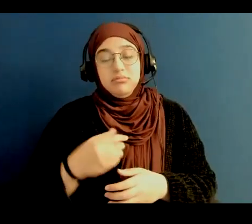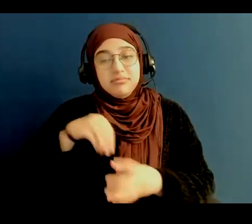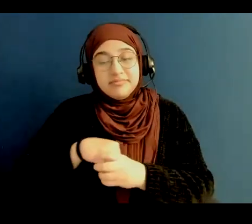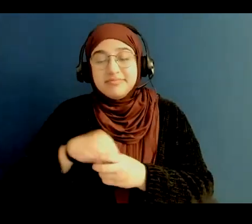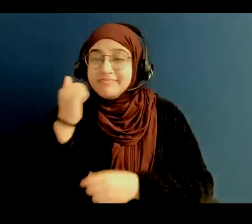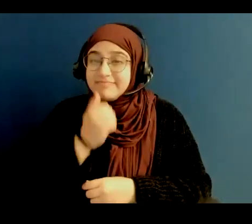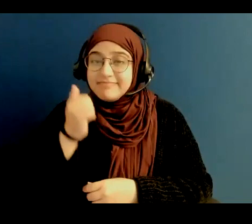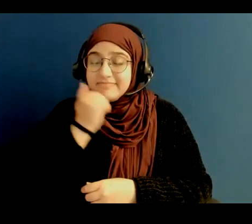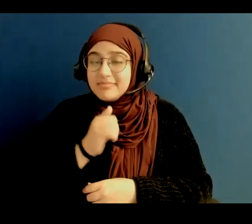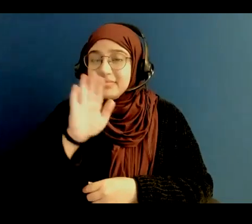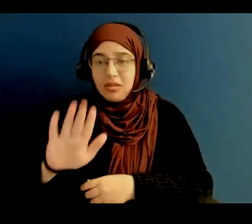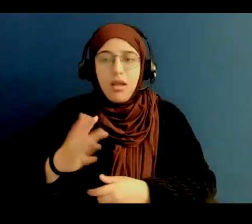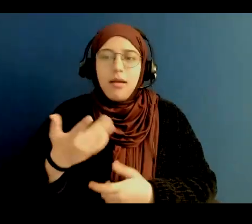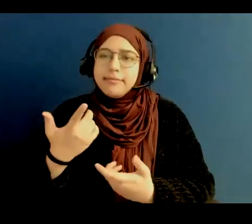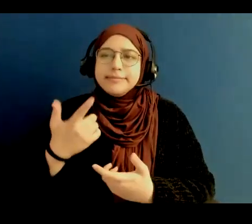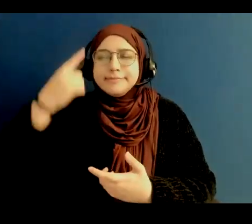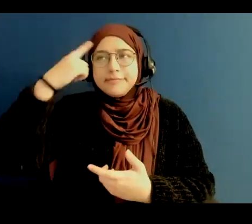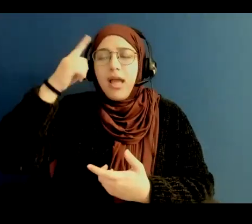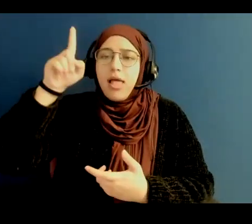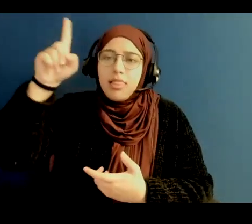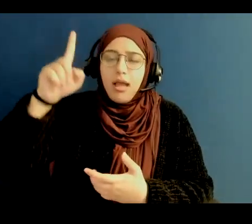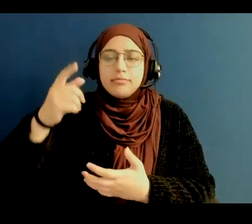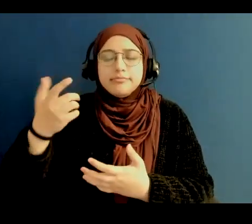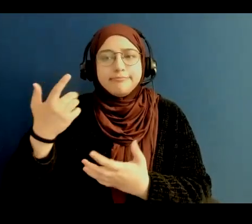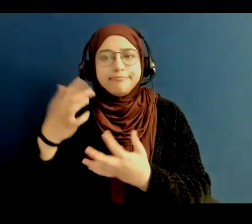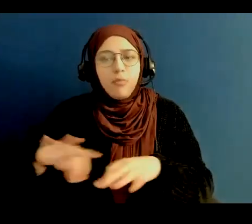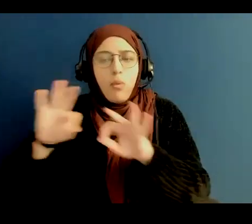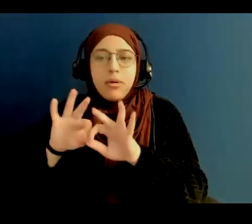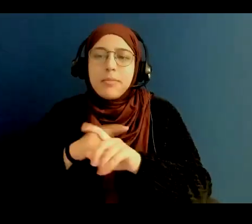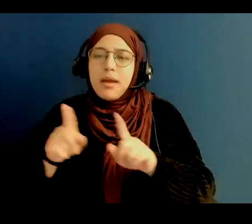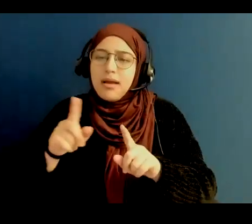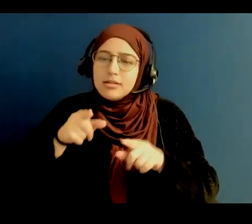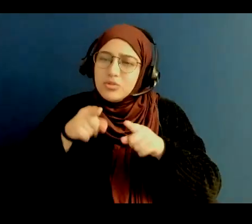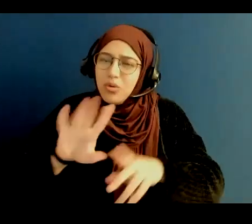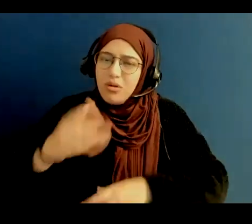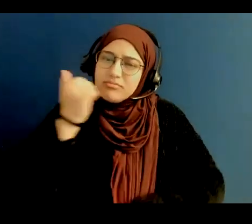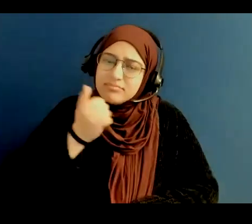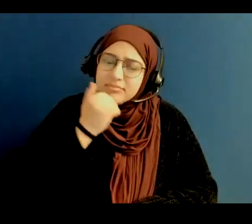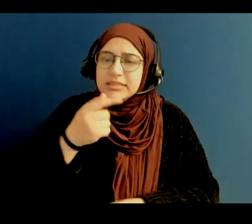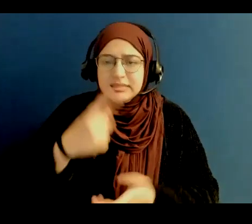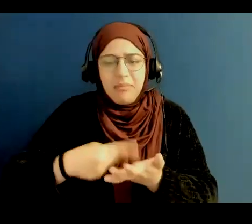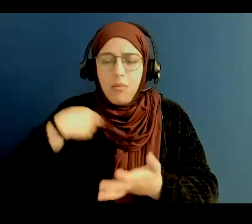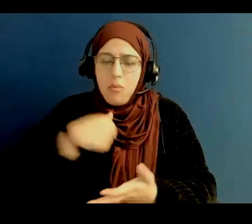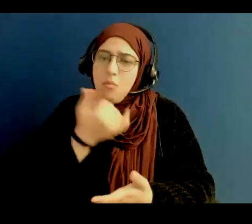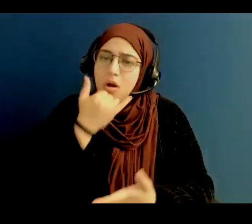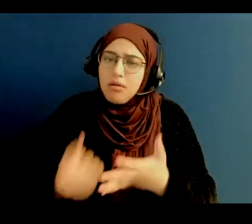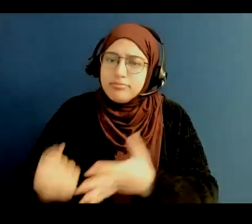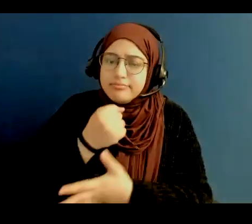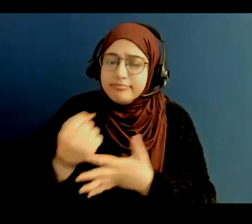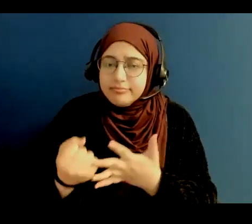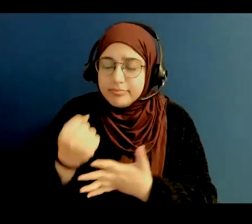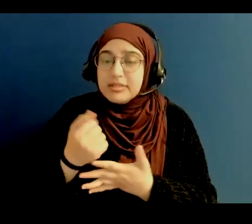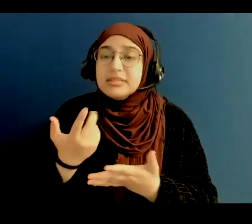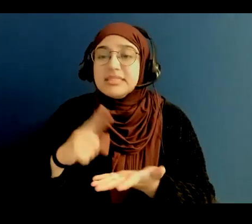we prioritize the wrong things. If you have a deadline due next week and you also want to, go out with your friends and